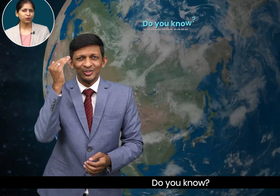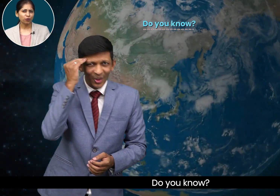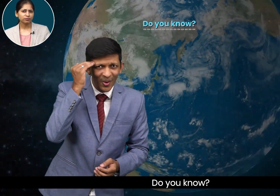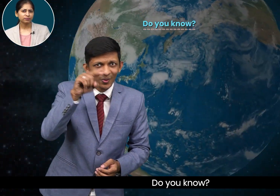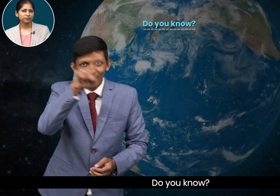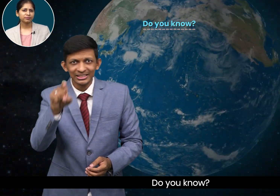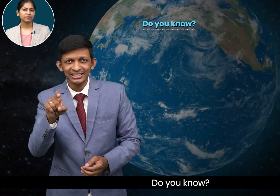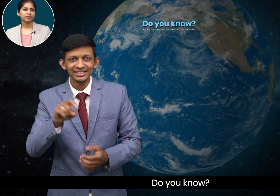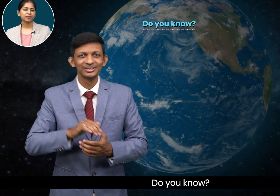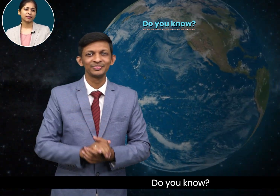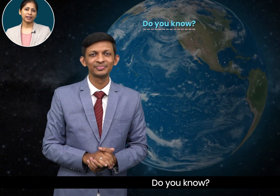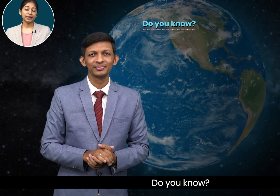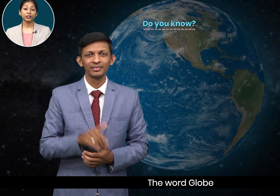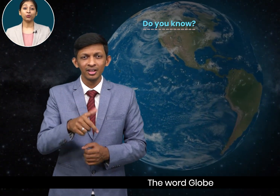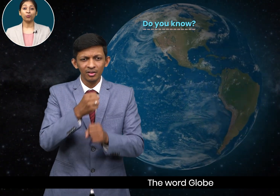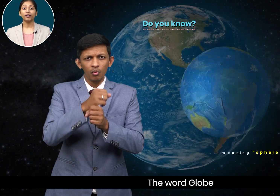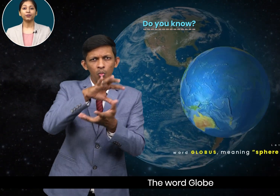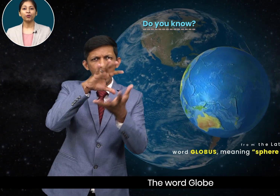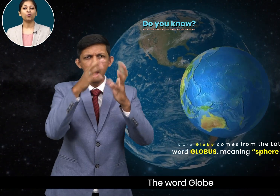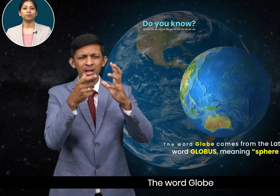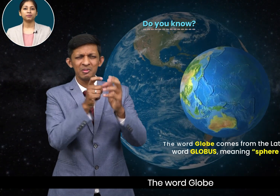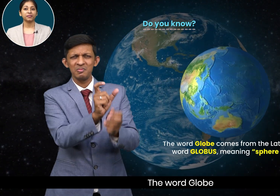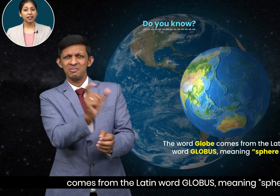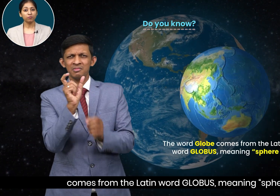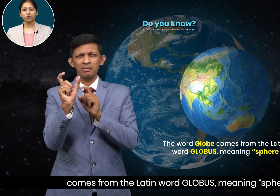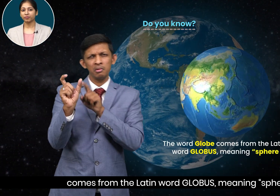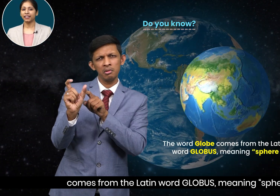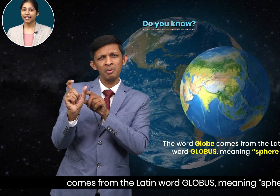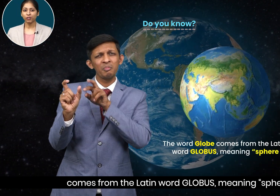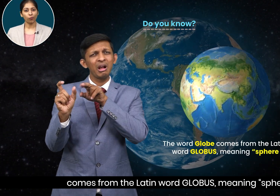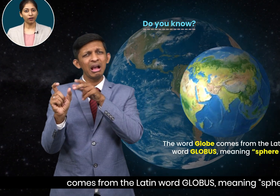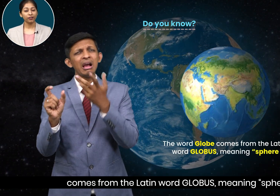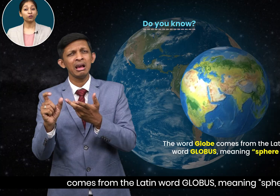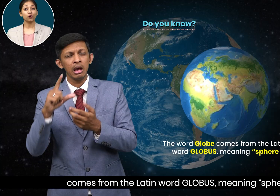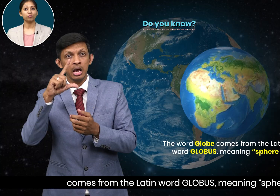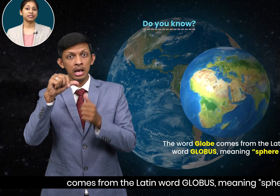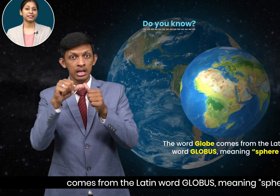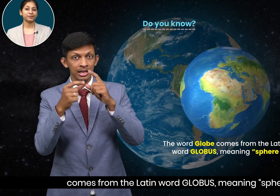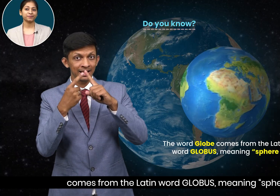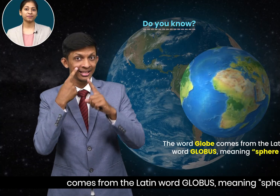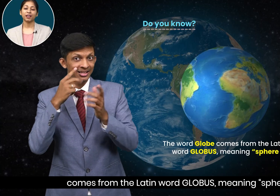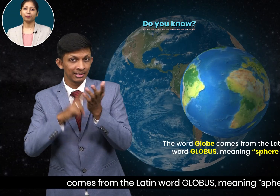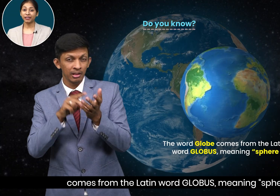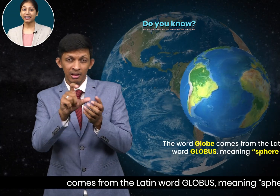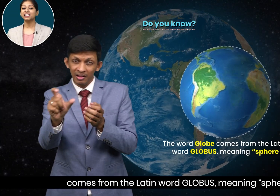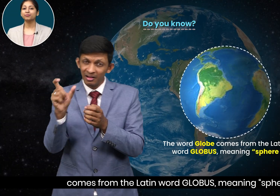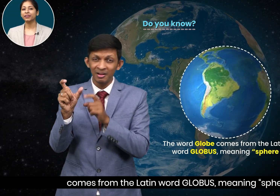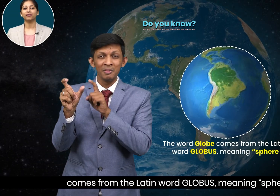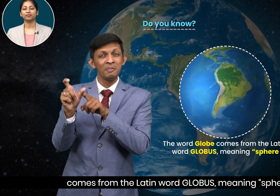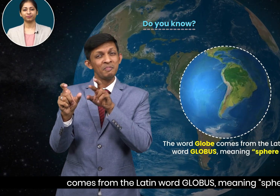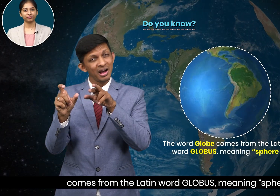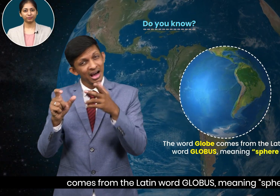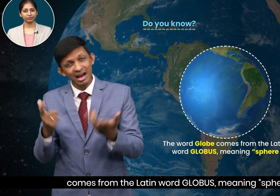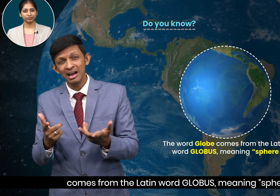Do you know? The word globe comes from the Latin word globus, meaning